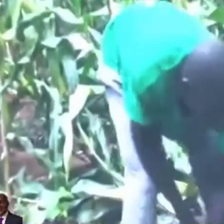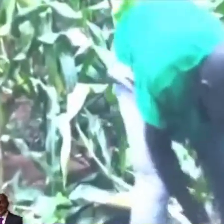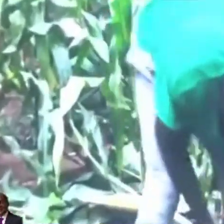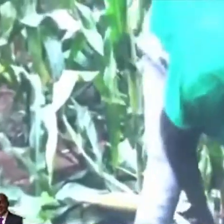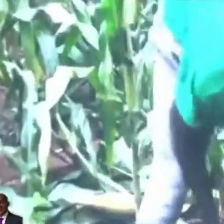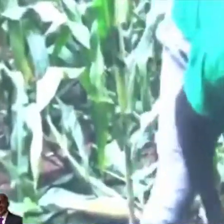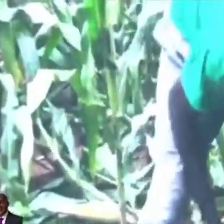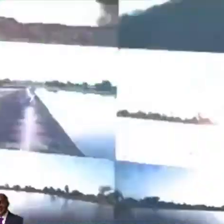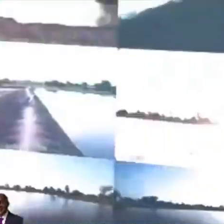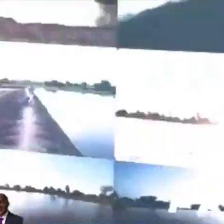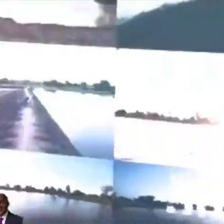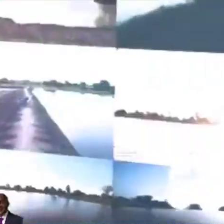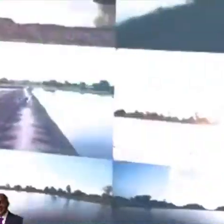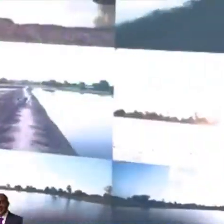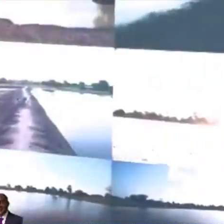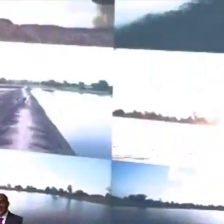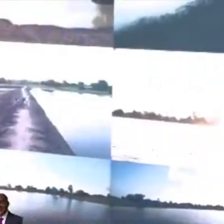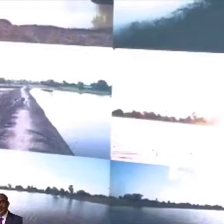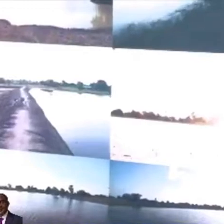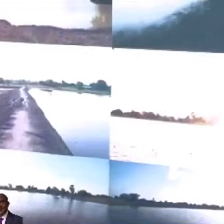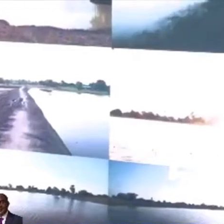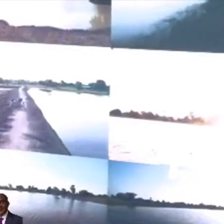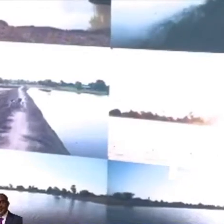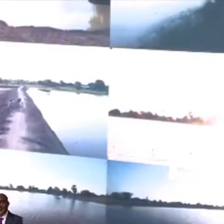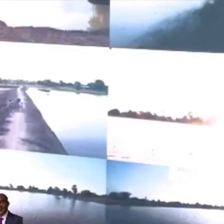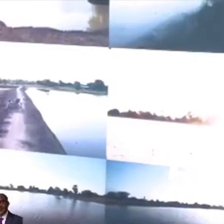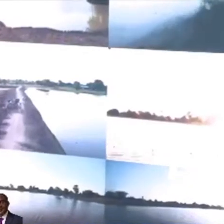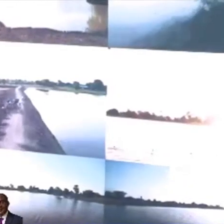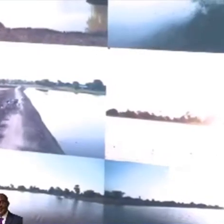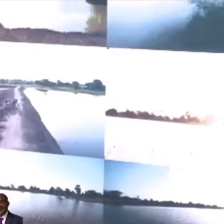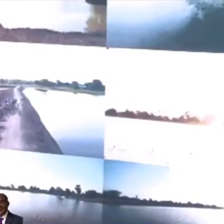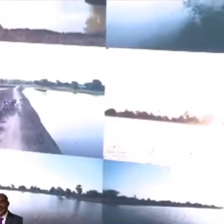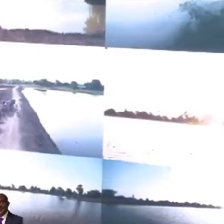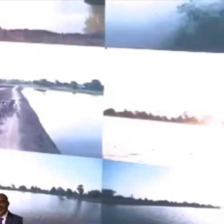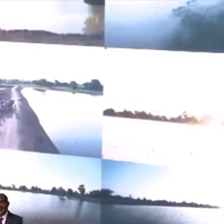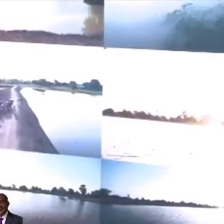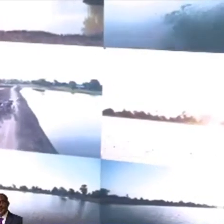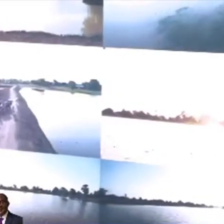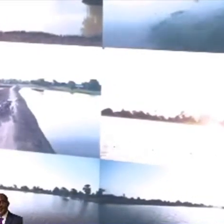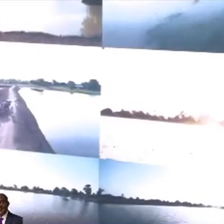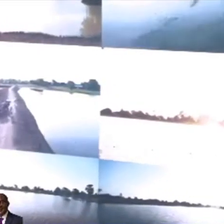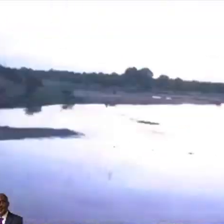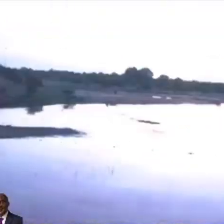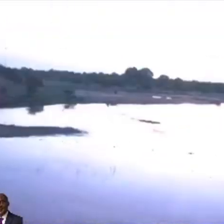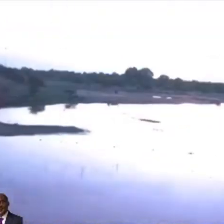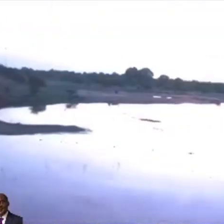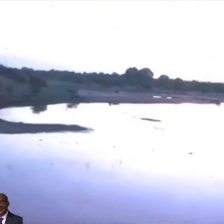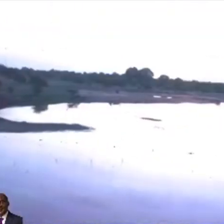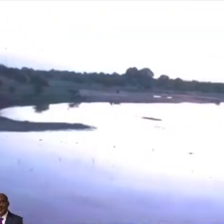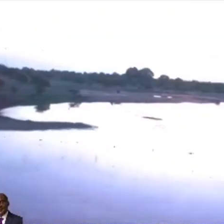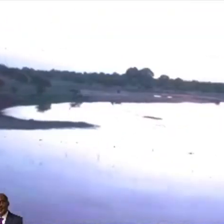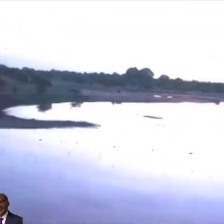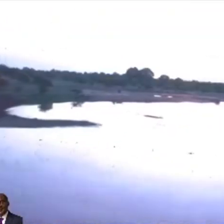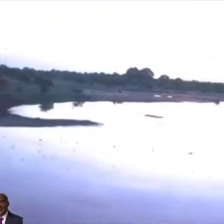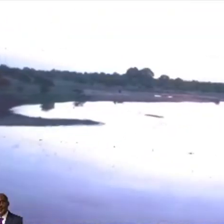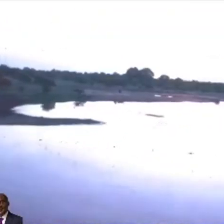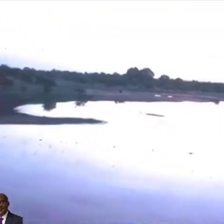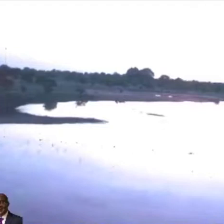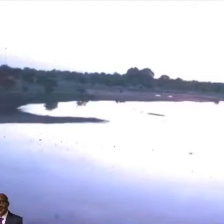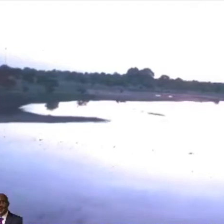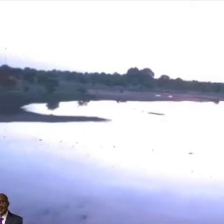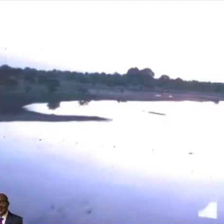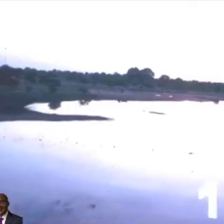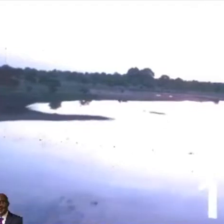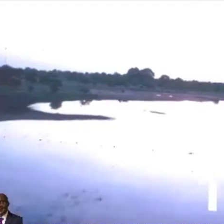the government has thoughtfully started the construction of over 500 dams and dugouts like this one here in Zwarungu to hold